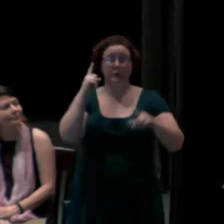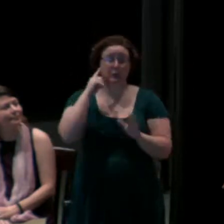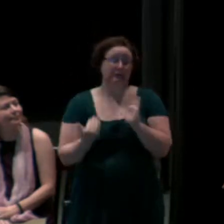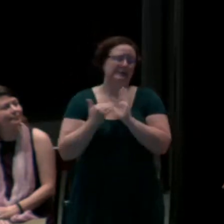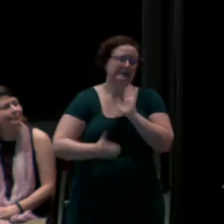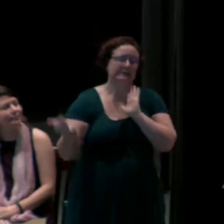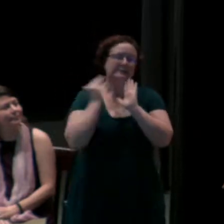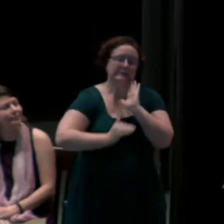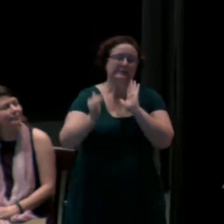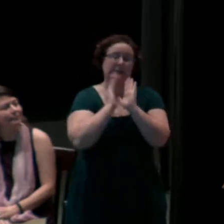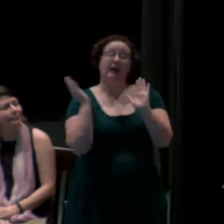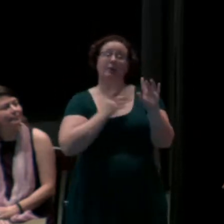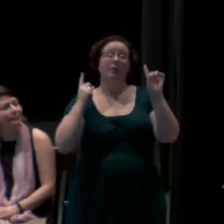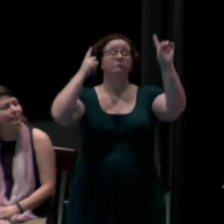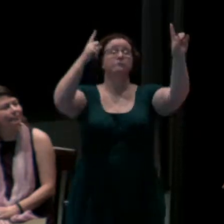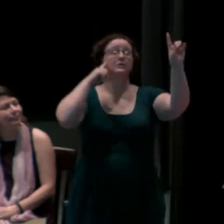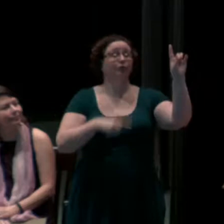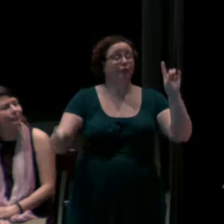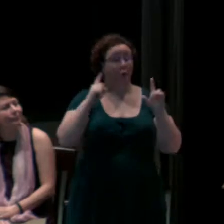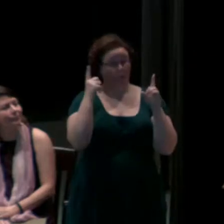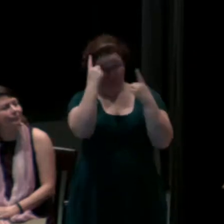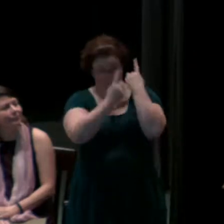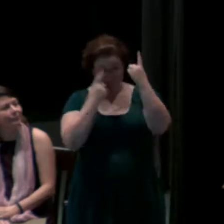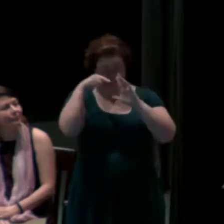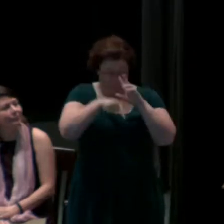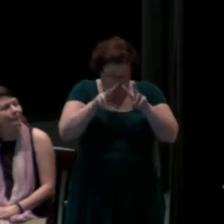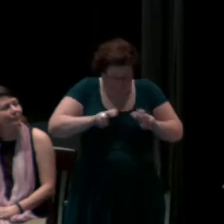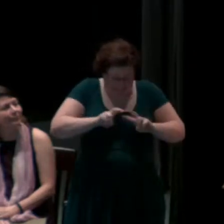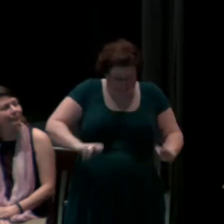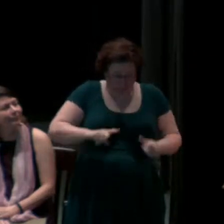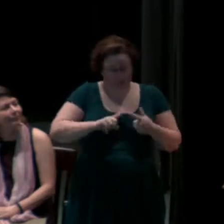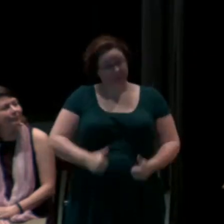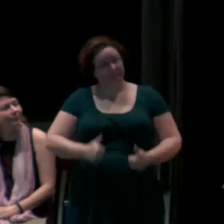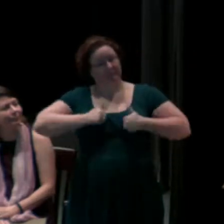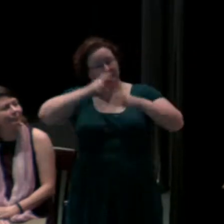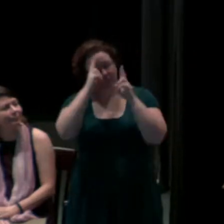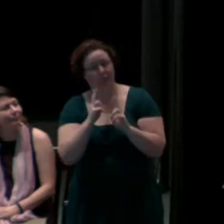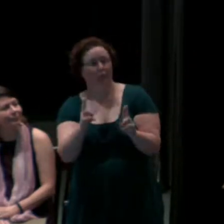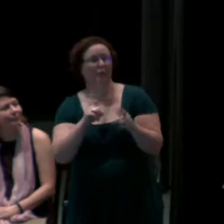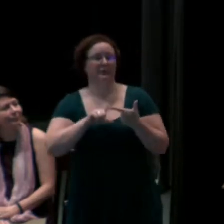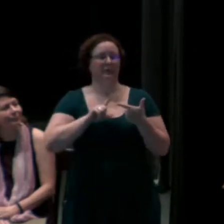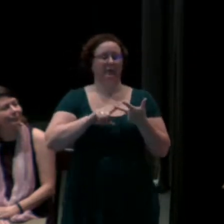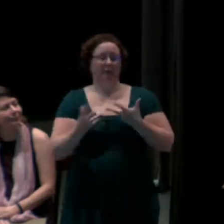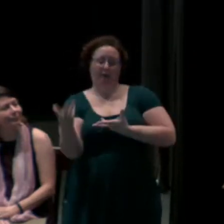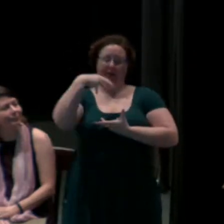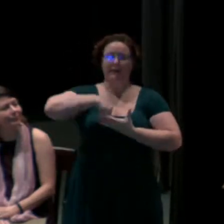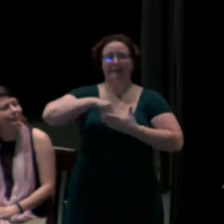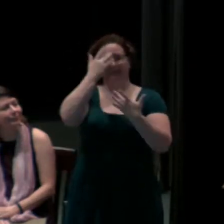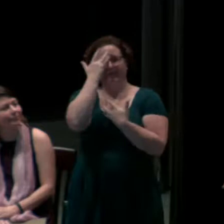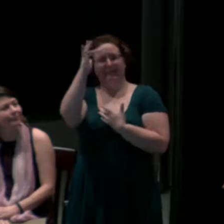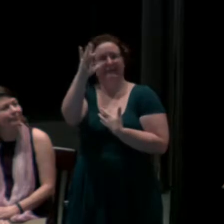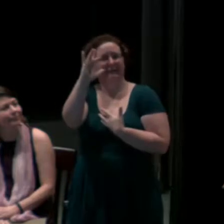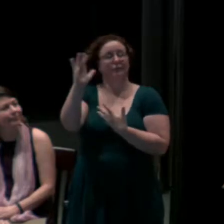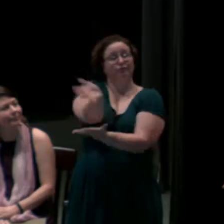over again, our mission for you to think deeply, live honorably, and engage the